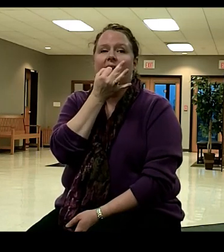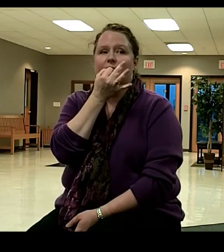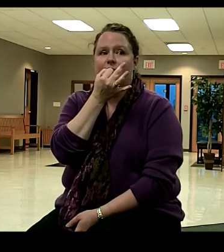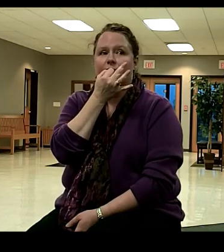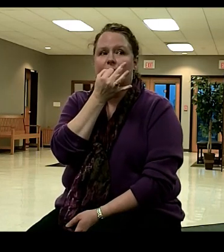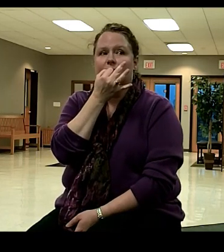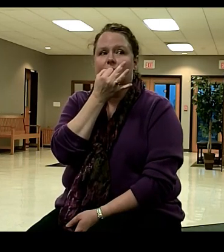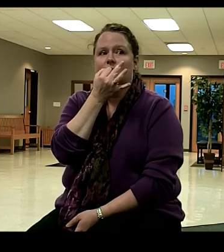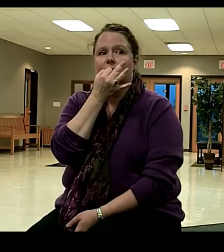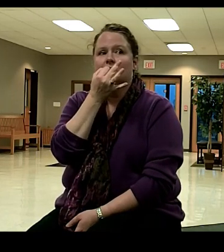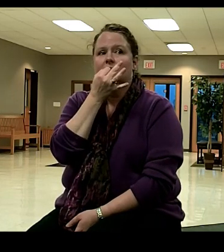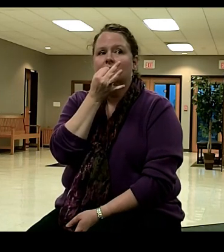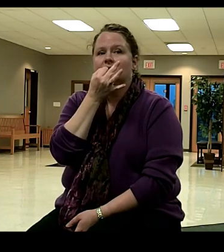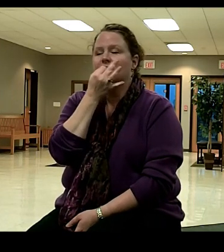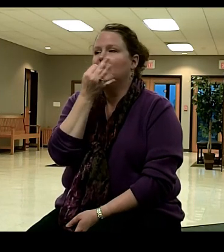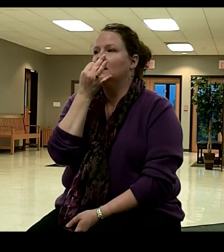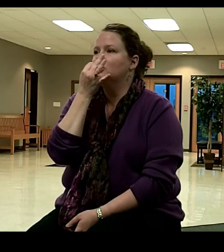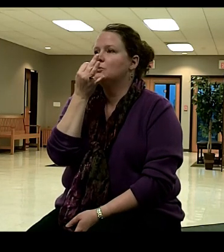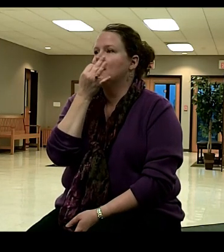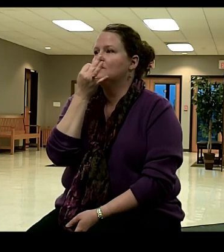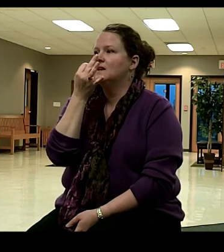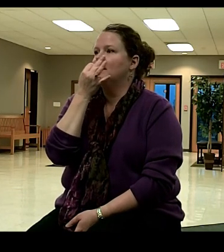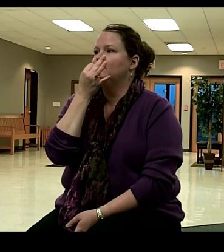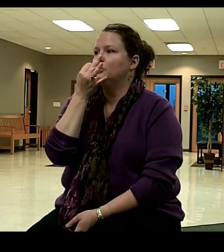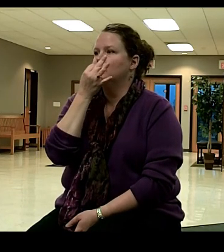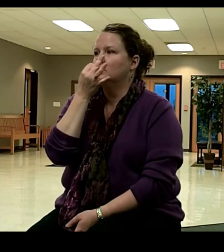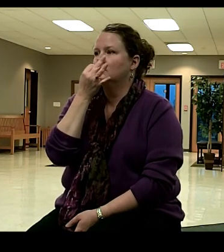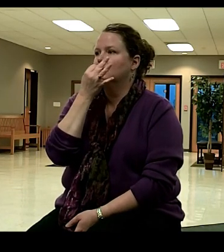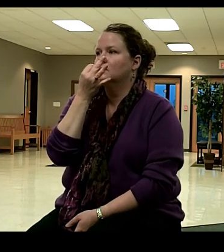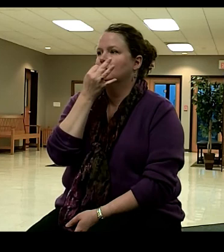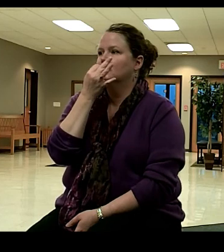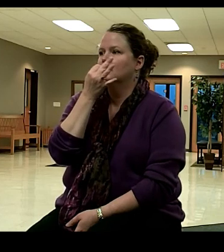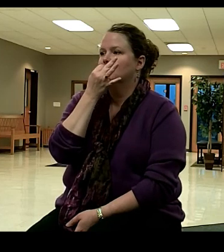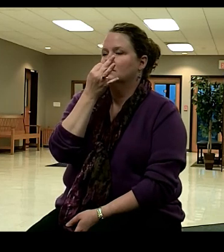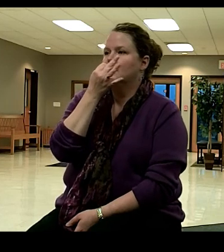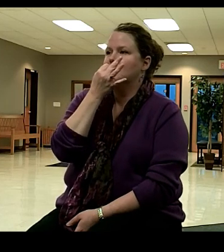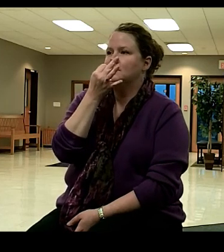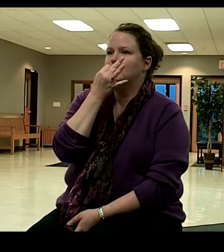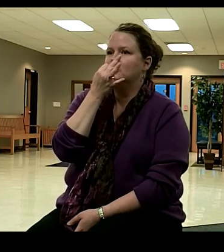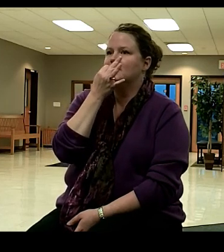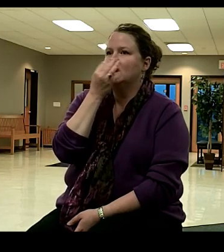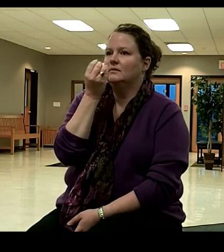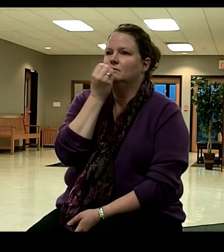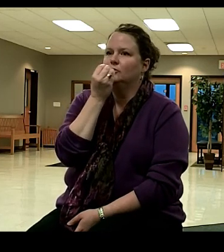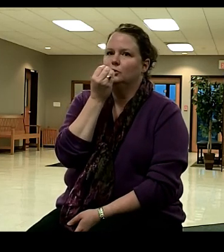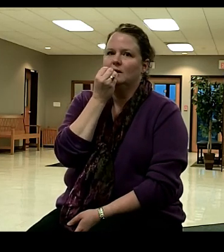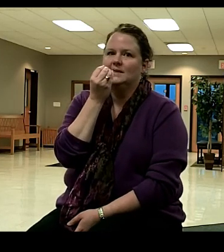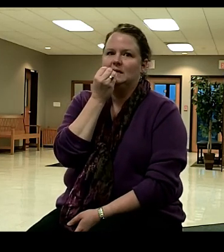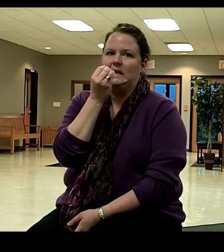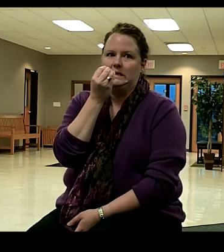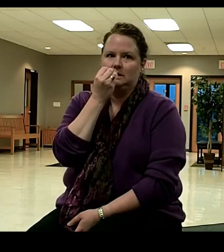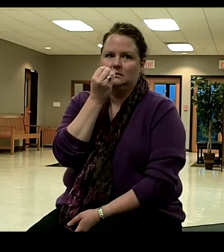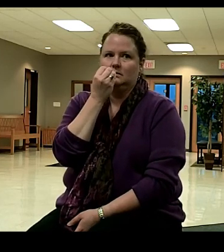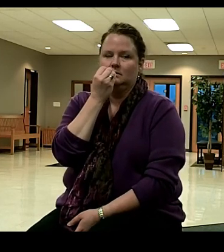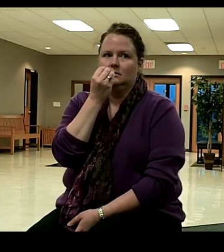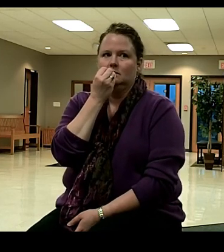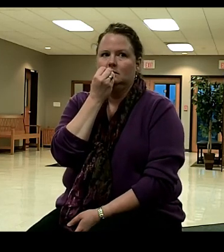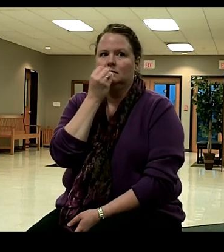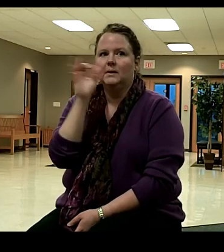F. It's a very English way of saying food. Lots of people just sign food as in eat. But